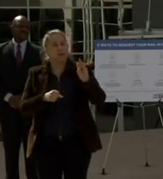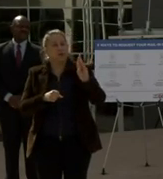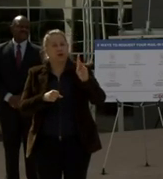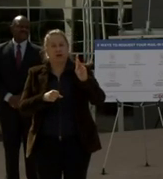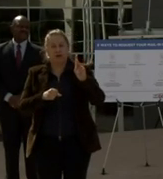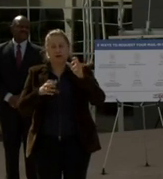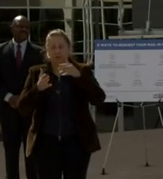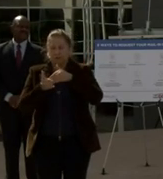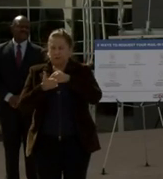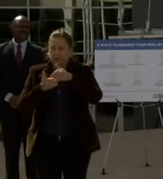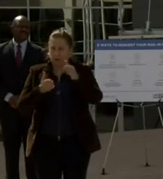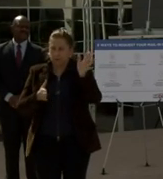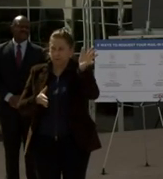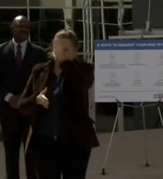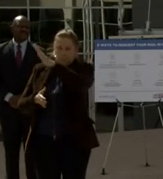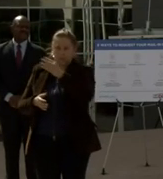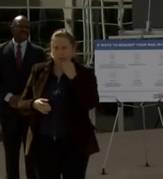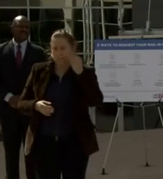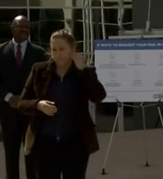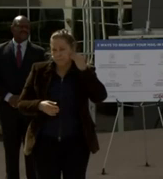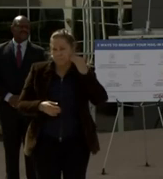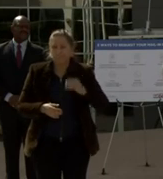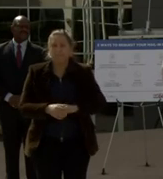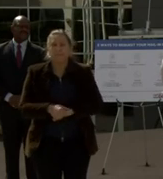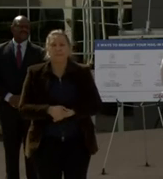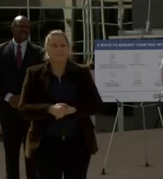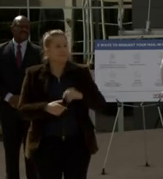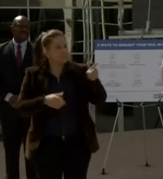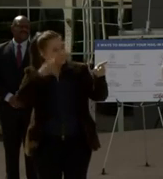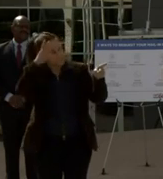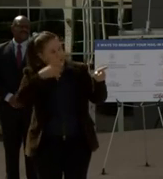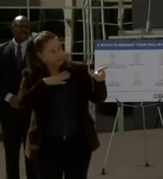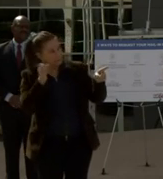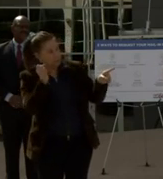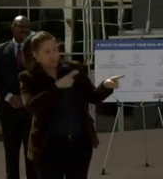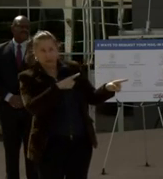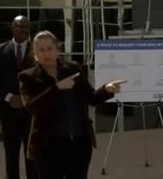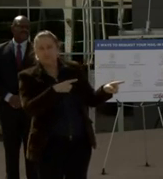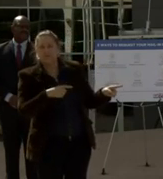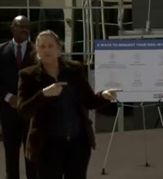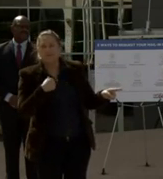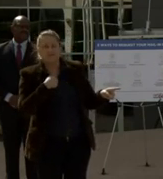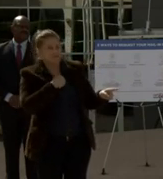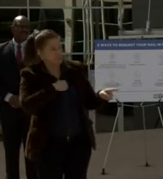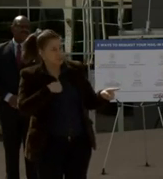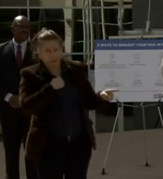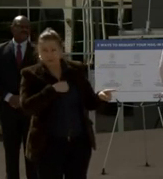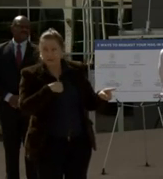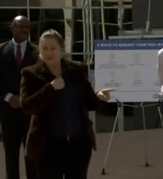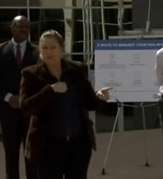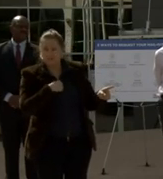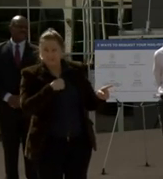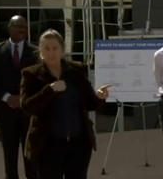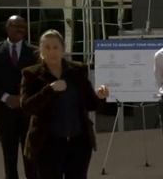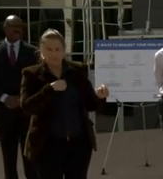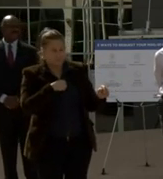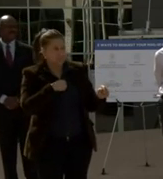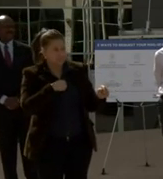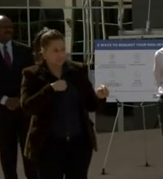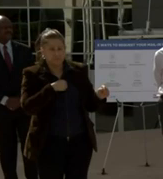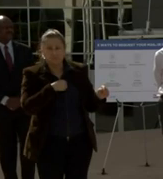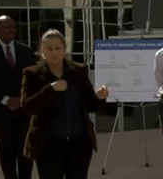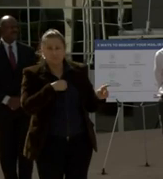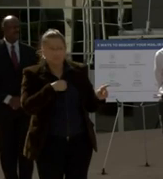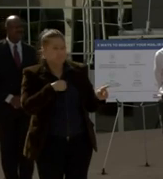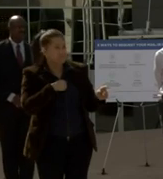colleagues. A couple questions about him. When was he diagnosed, can you say? Can you identify him since he's a member of your staff? Can